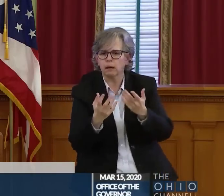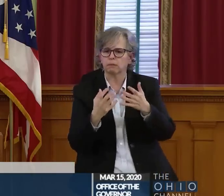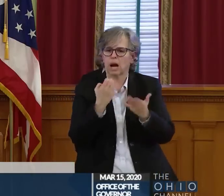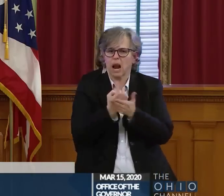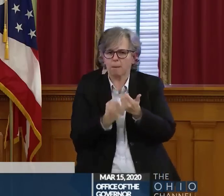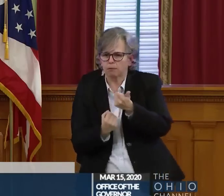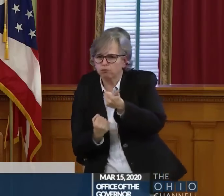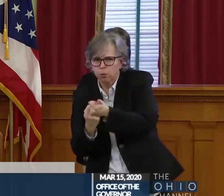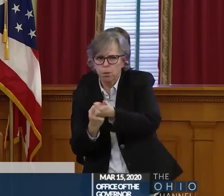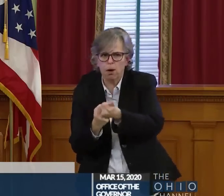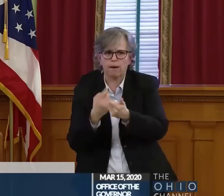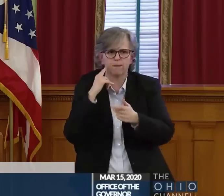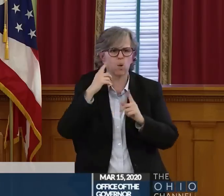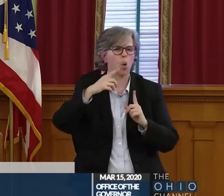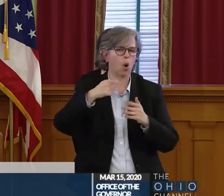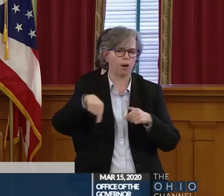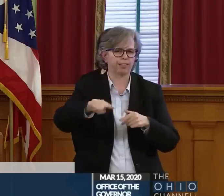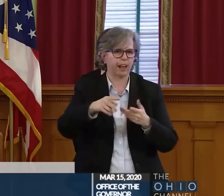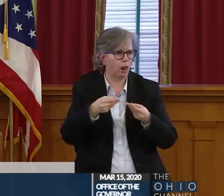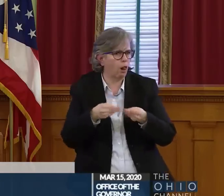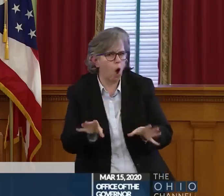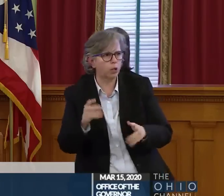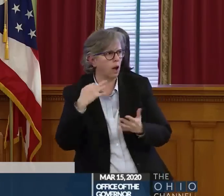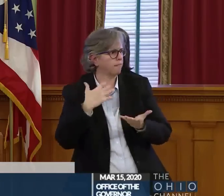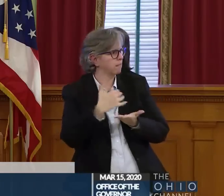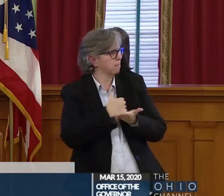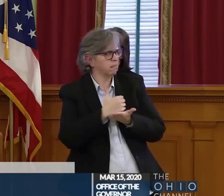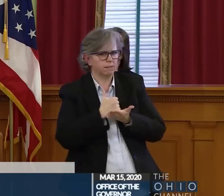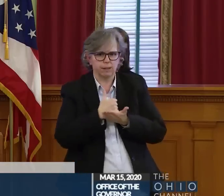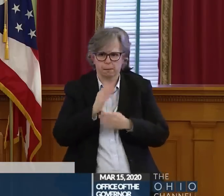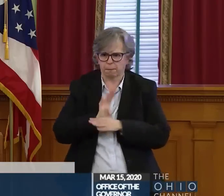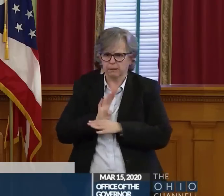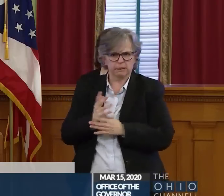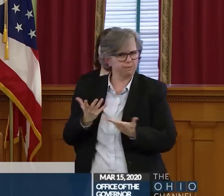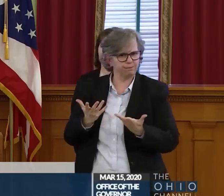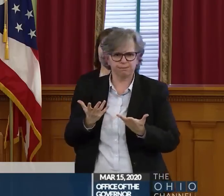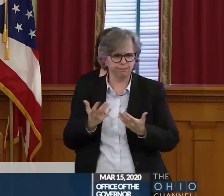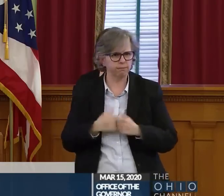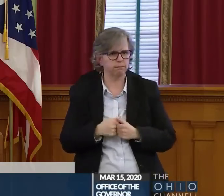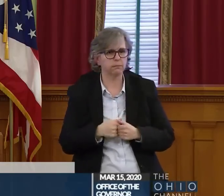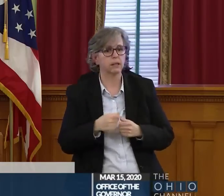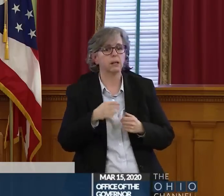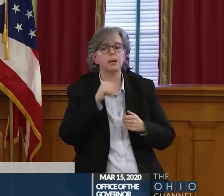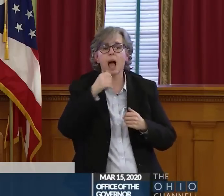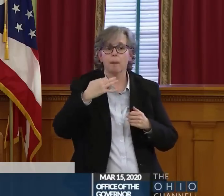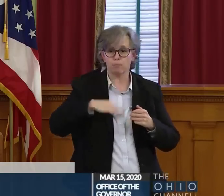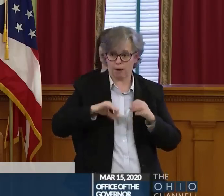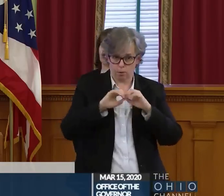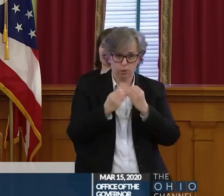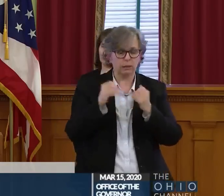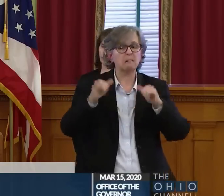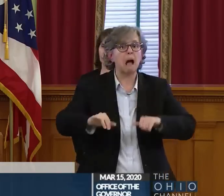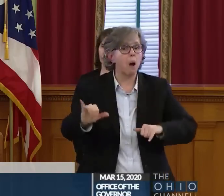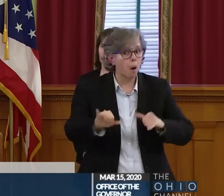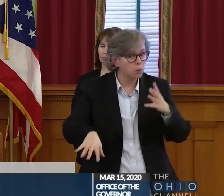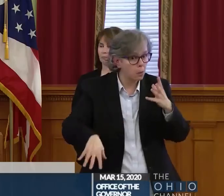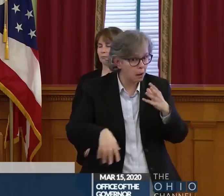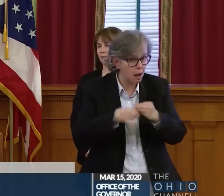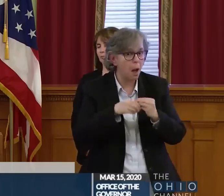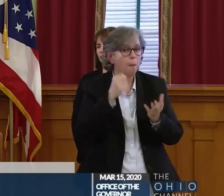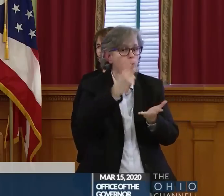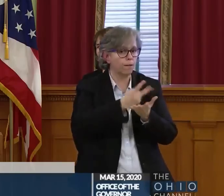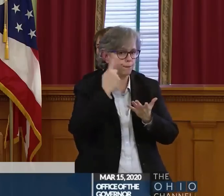they are experiencing. Not-for-profit organizations in Ohio will also be eligible for low-interest loans through the SBA